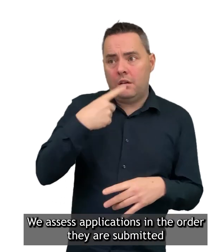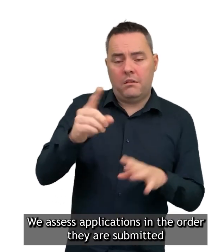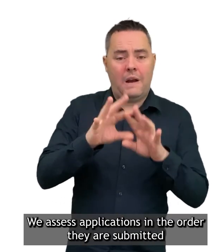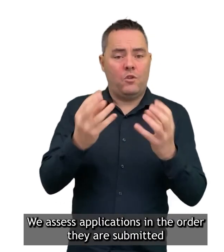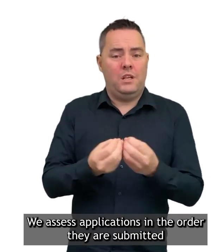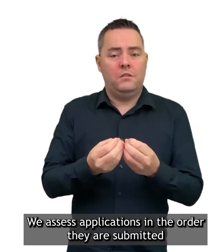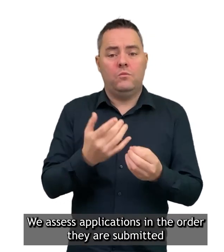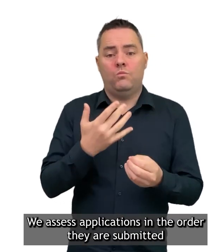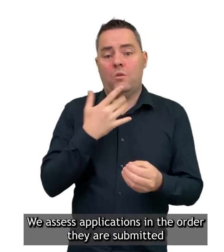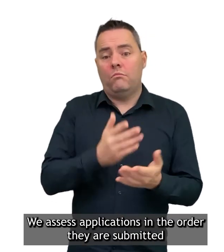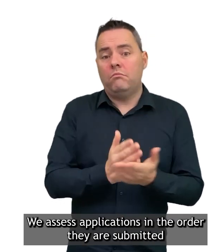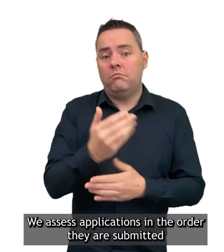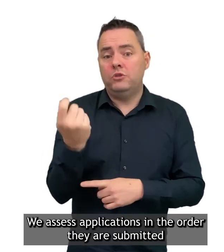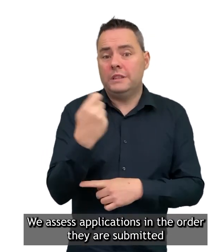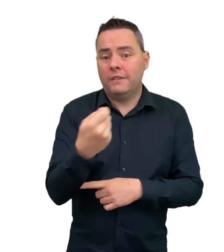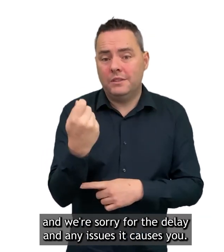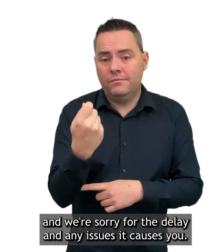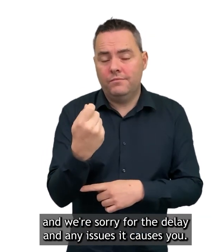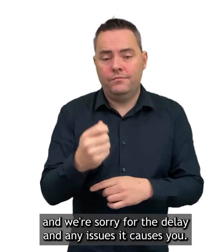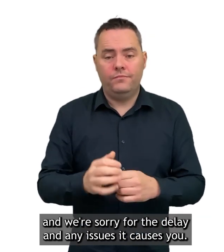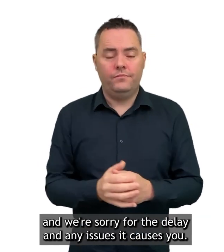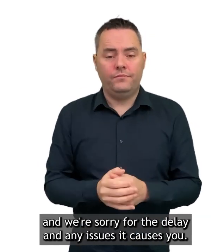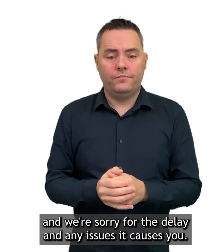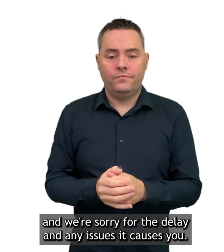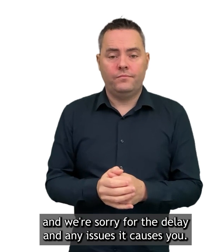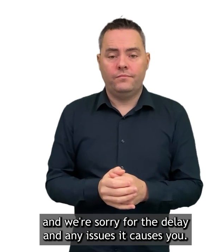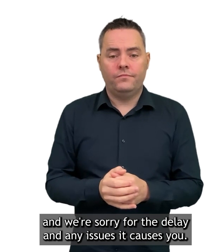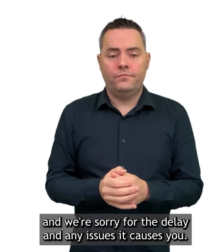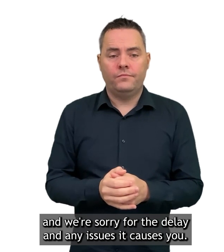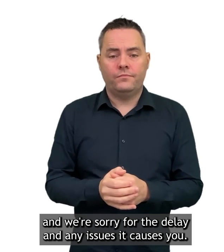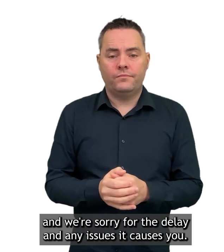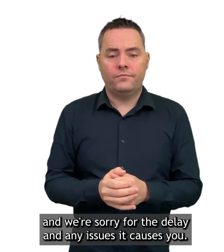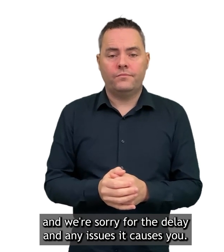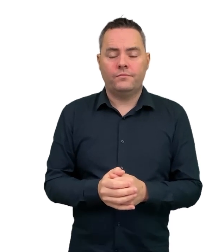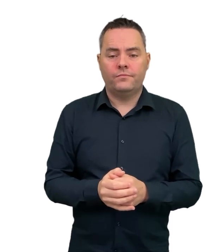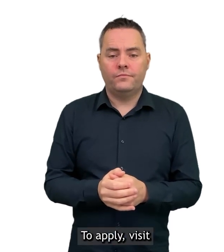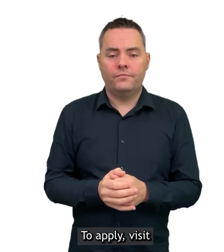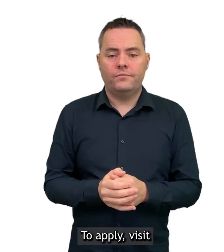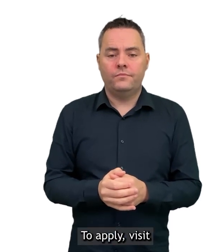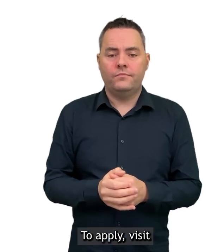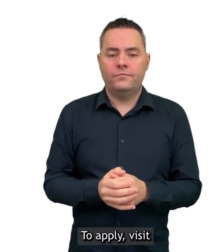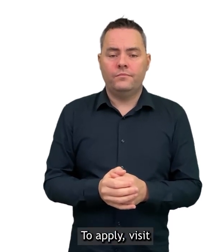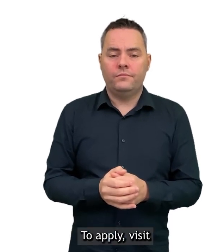applications in the order they are submitted, and we're sorry for the delay and any issues it causes you. To apply,